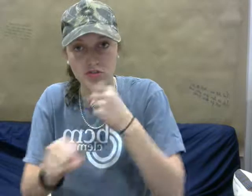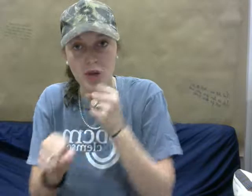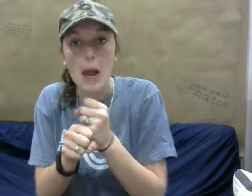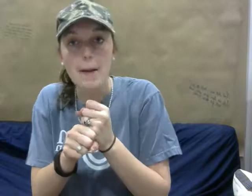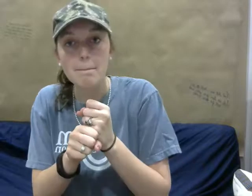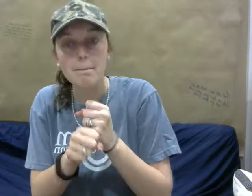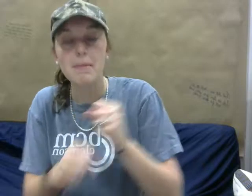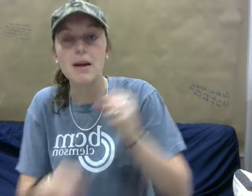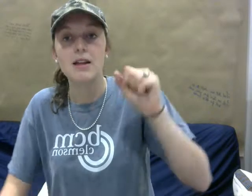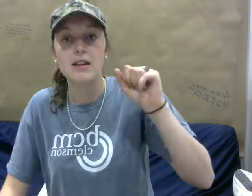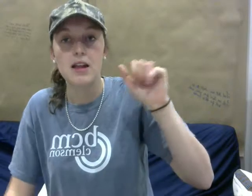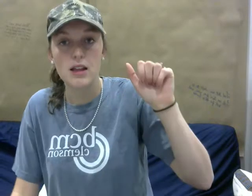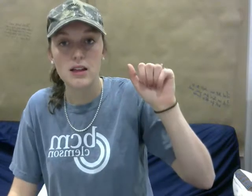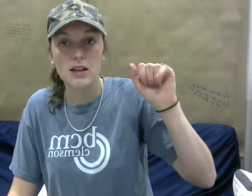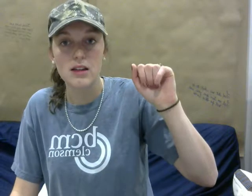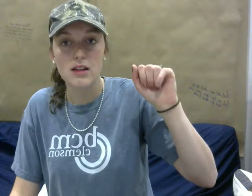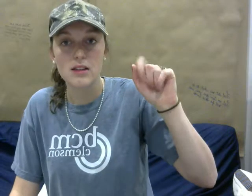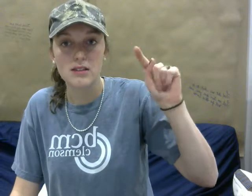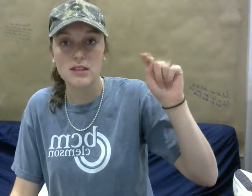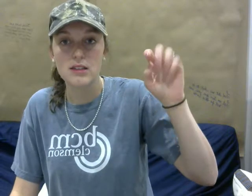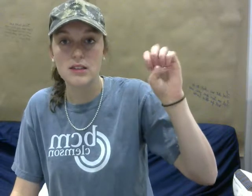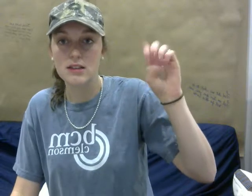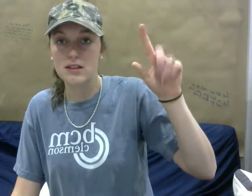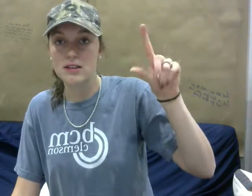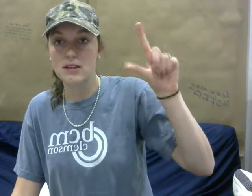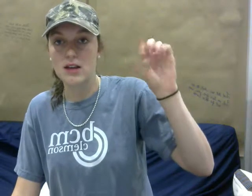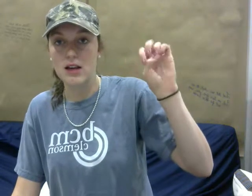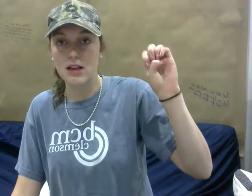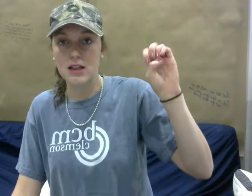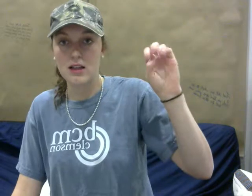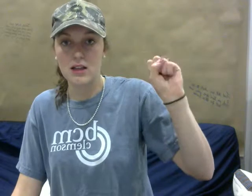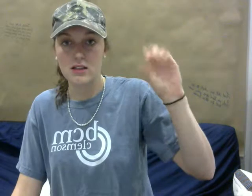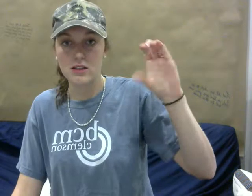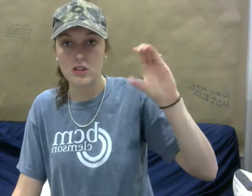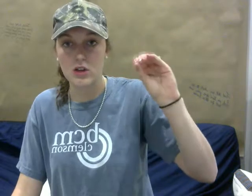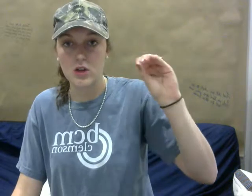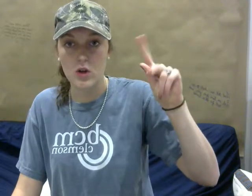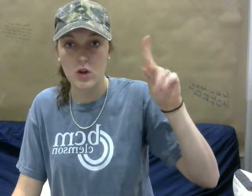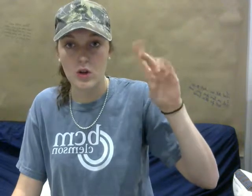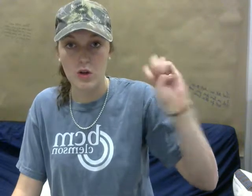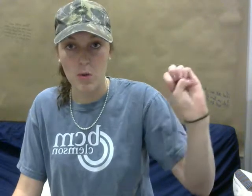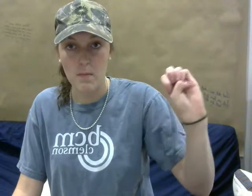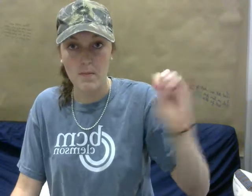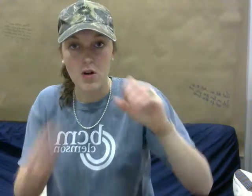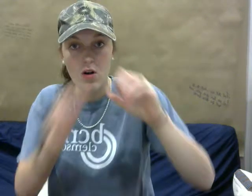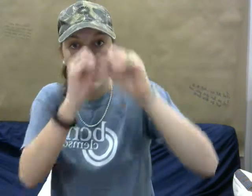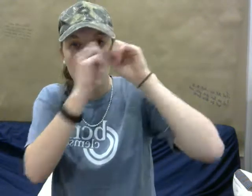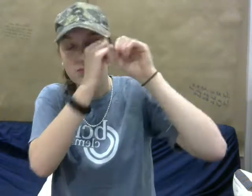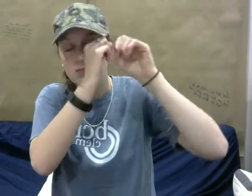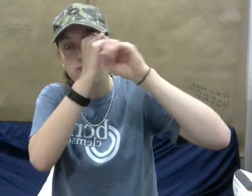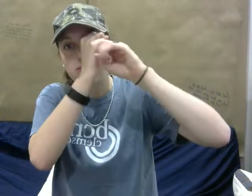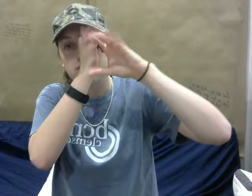detail. In addition to facilitating the discovery of 2 more giant planets, telescopes also